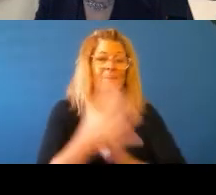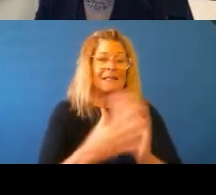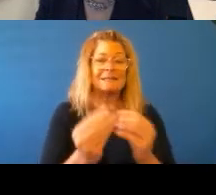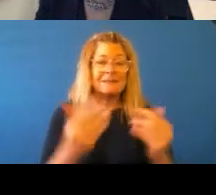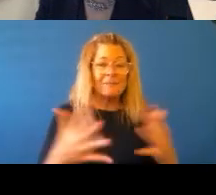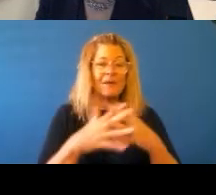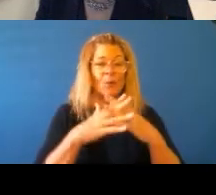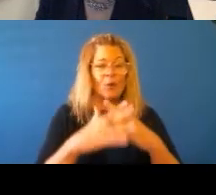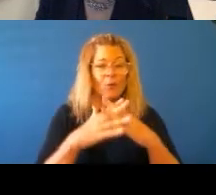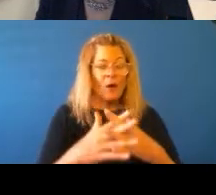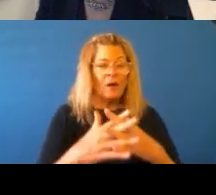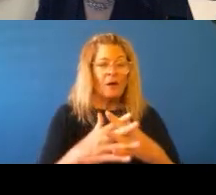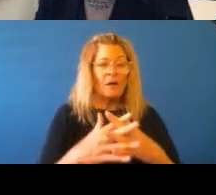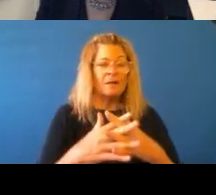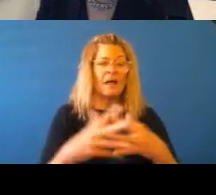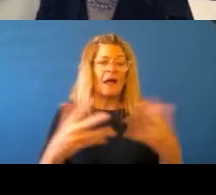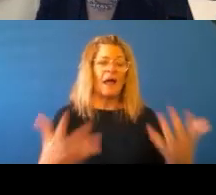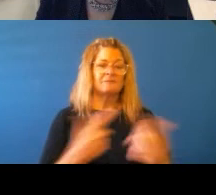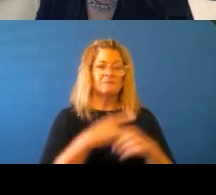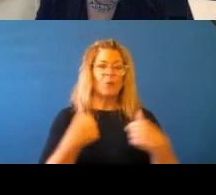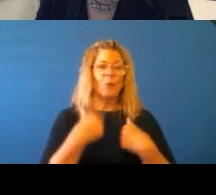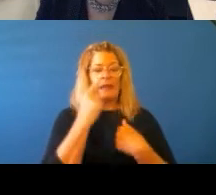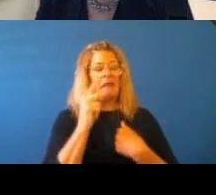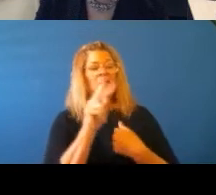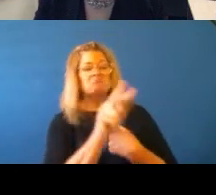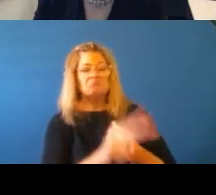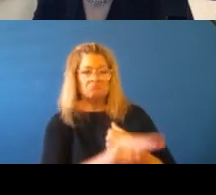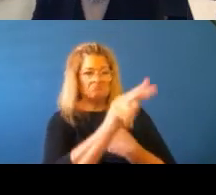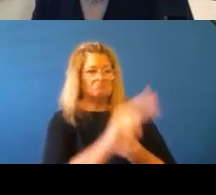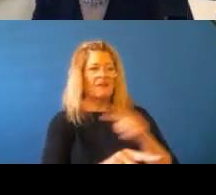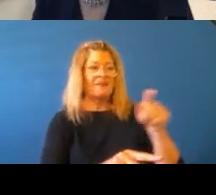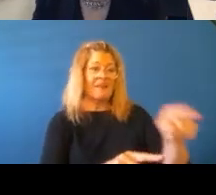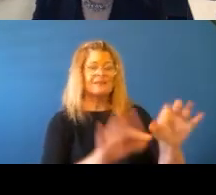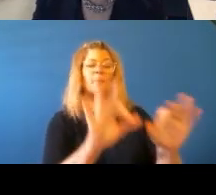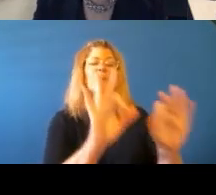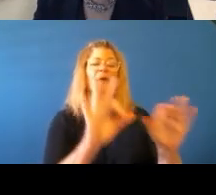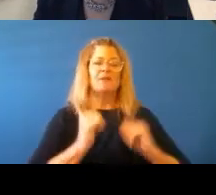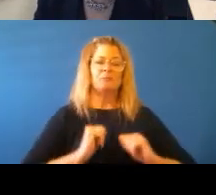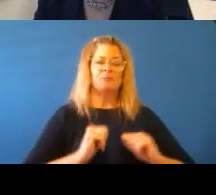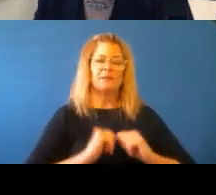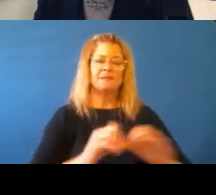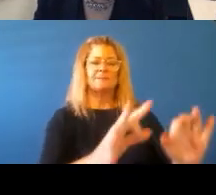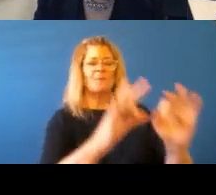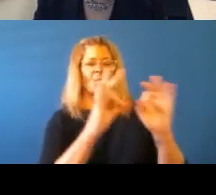and which we can all point to as exemplars, all have to